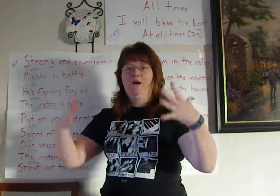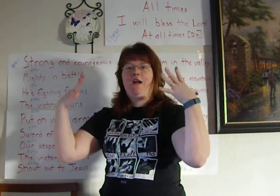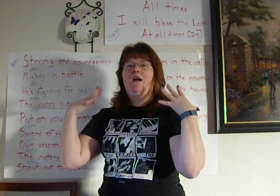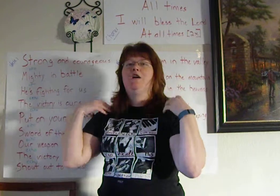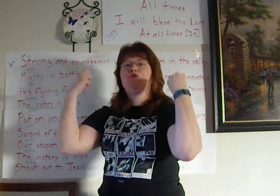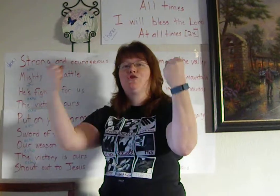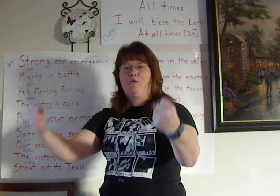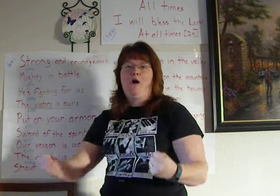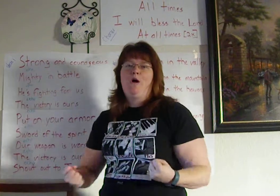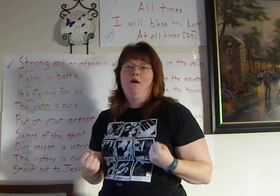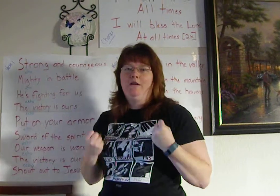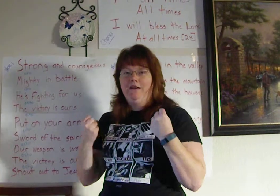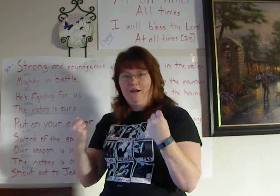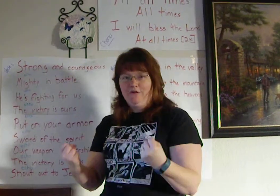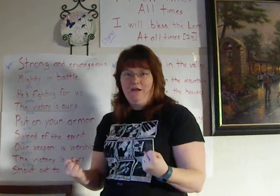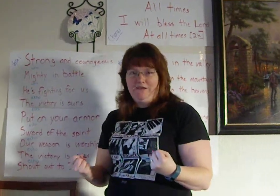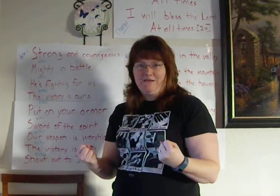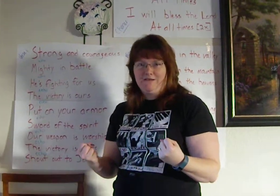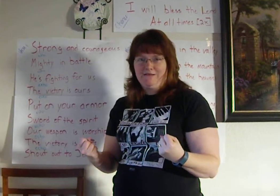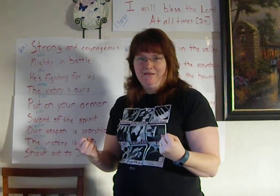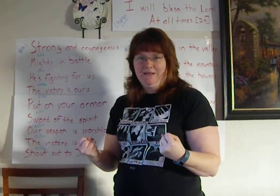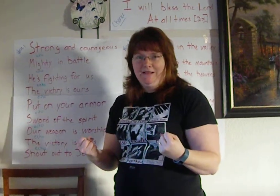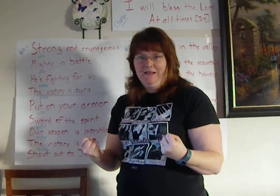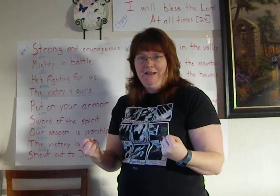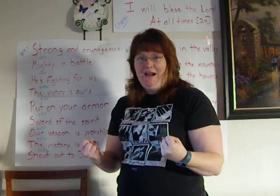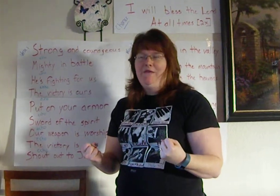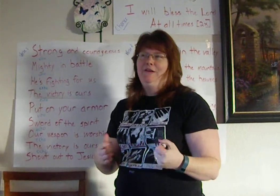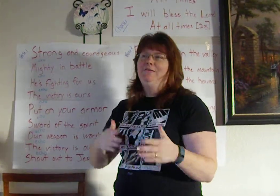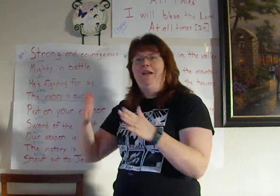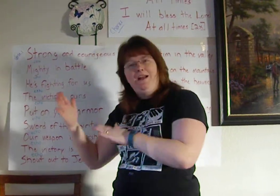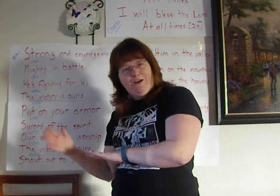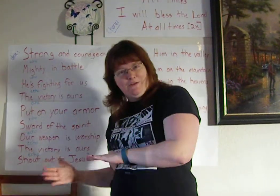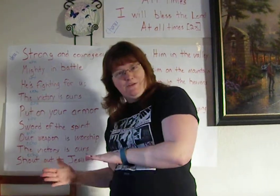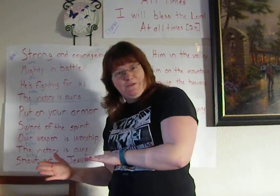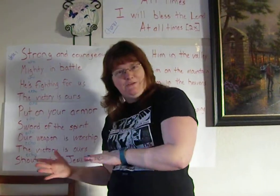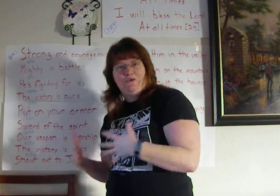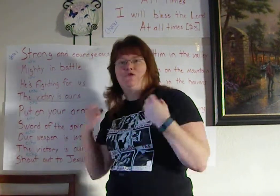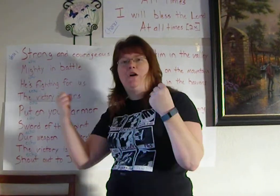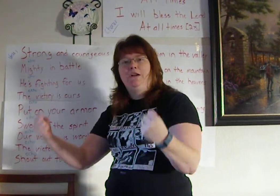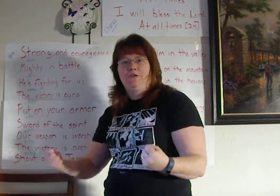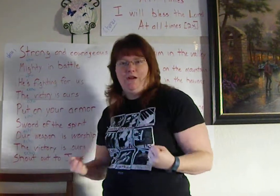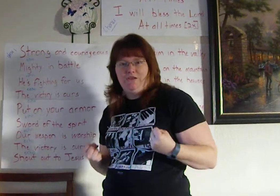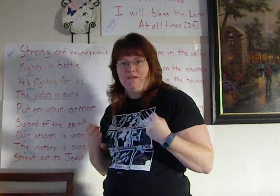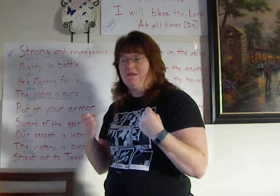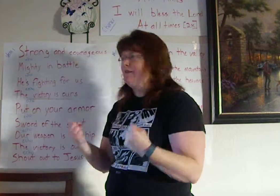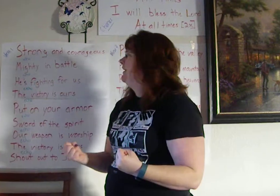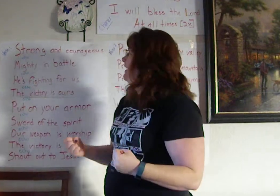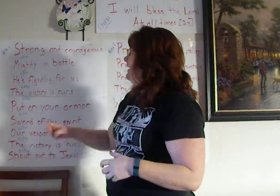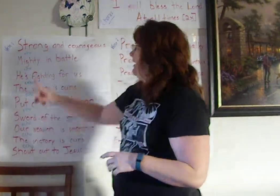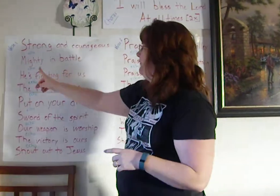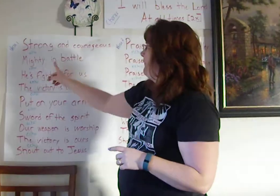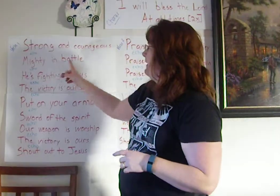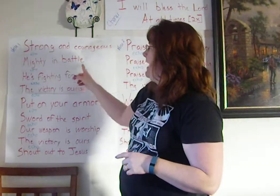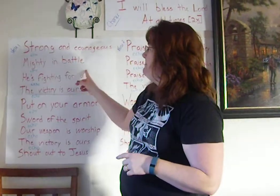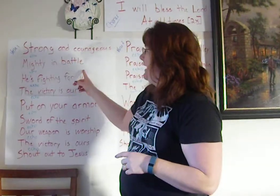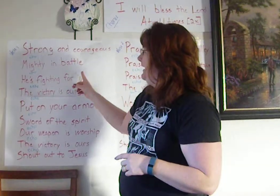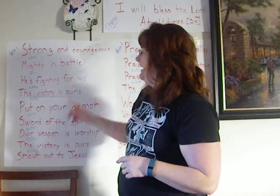go strong and courageous. And then it echoes, strong and courageous. Now for the line mighty